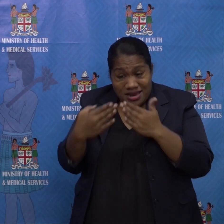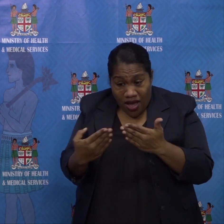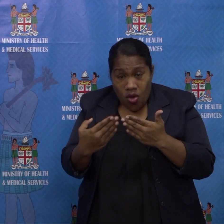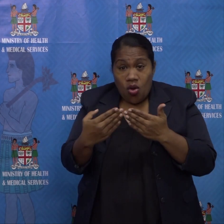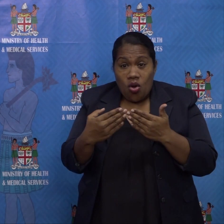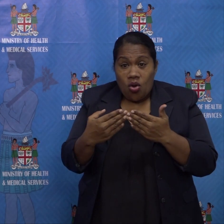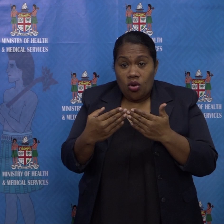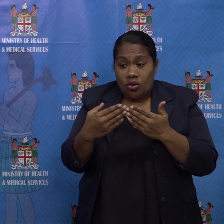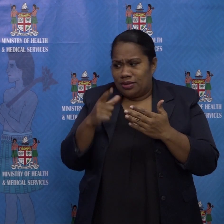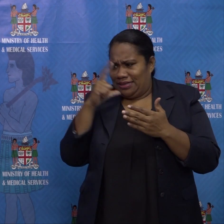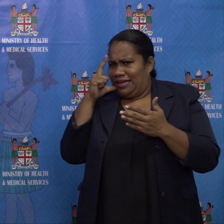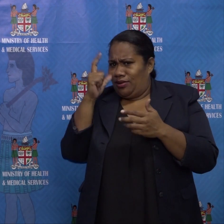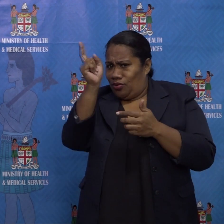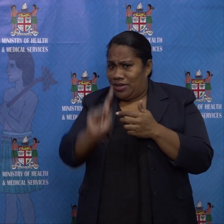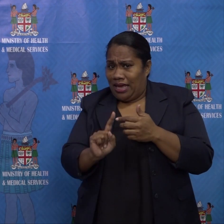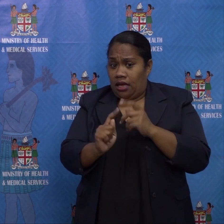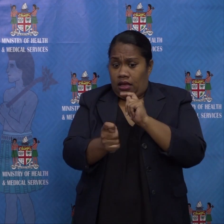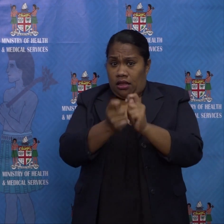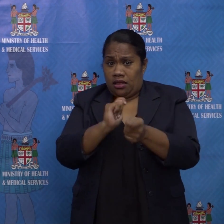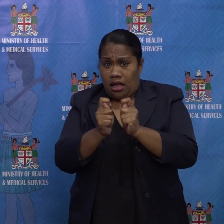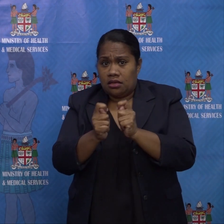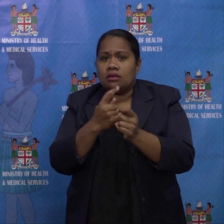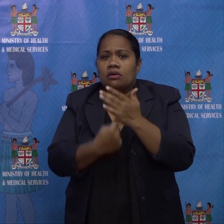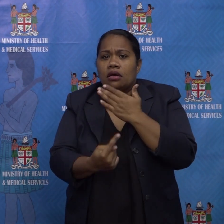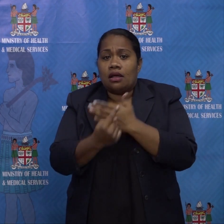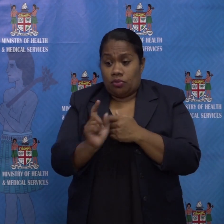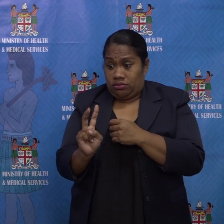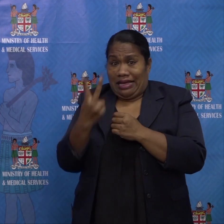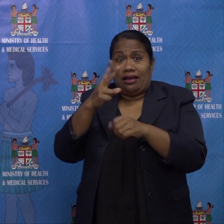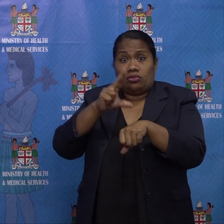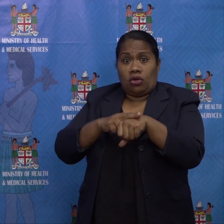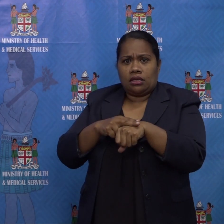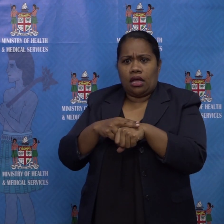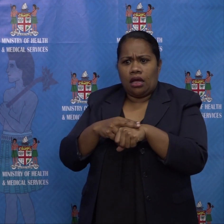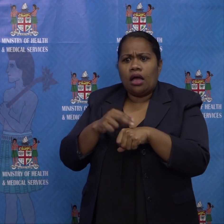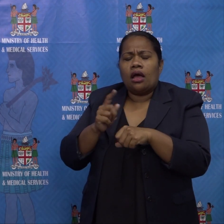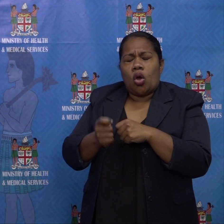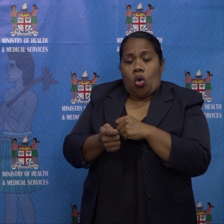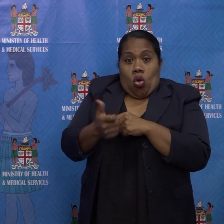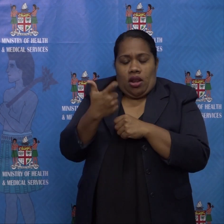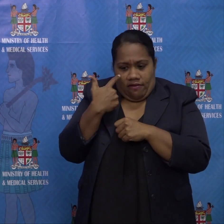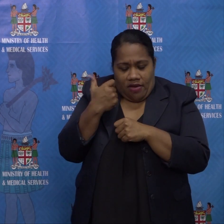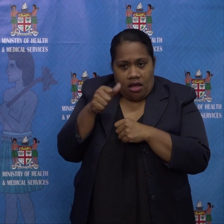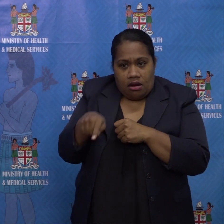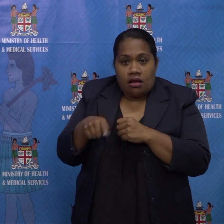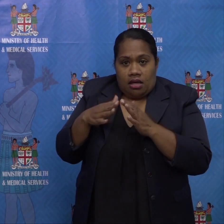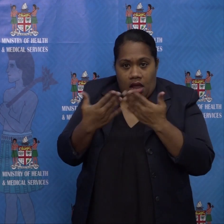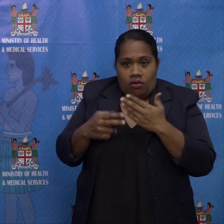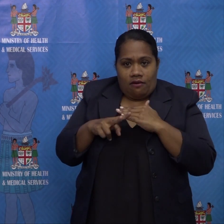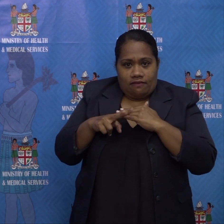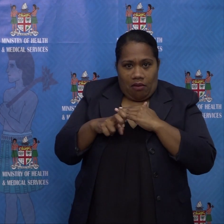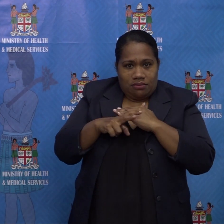test results from yesterday and today have shown that this second doctor is very early in infection. The viral load is starting to go up